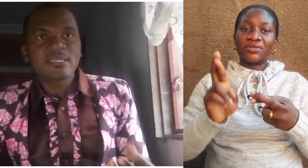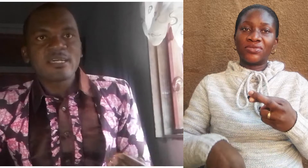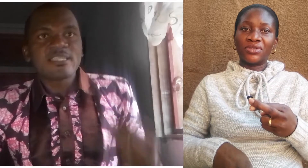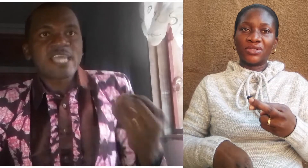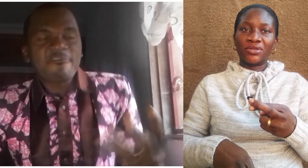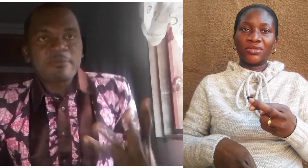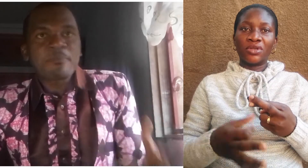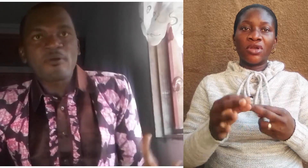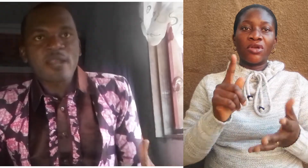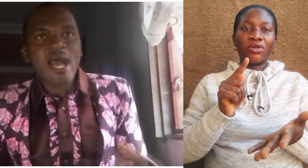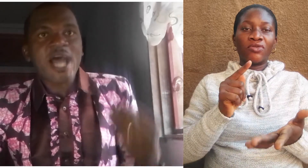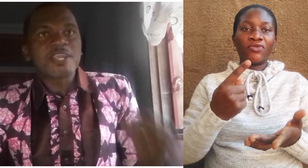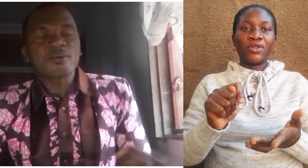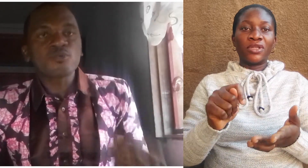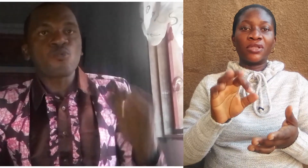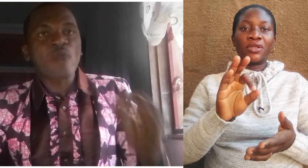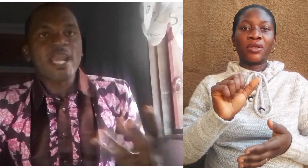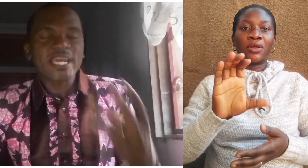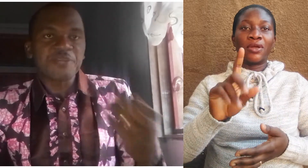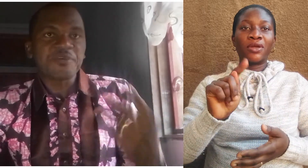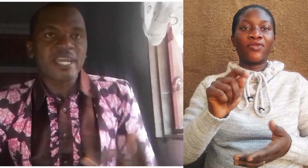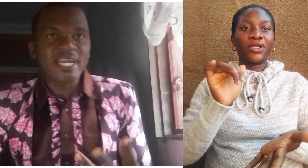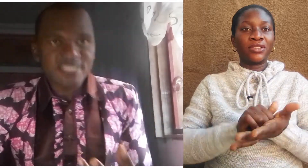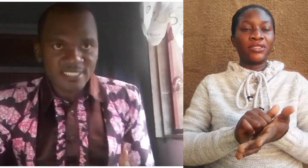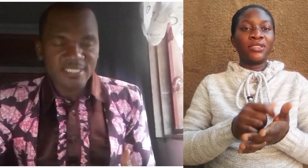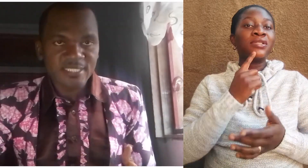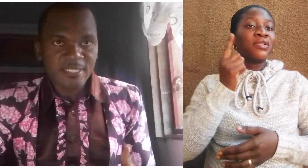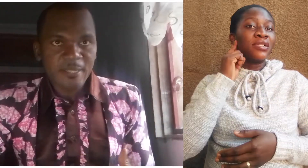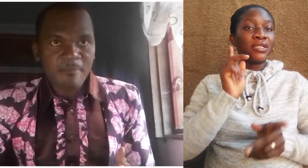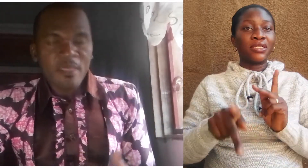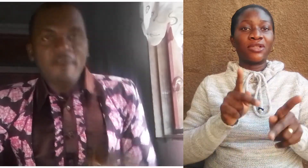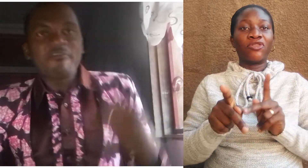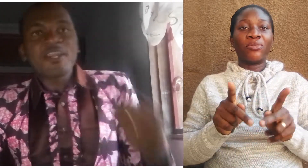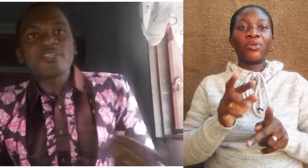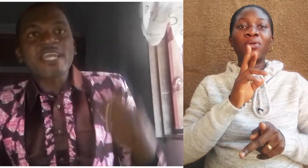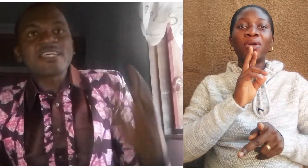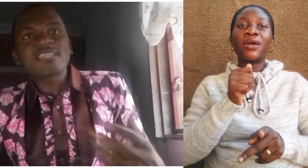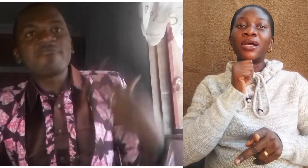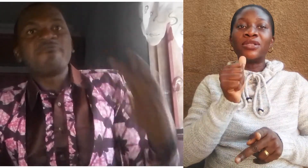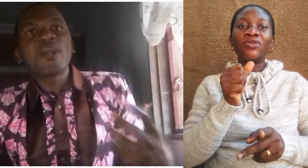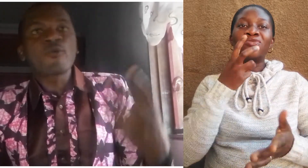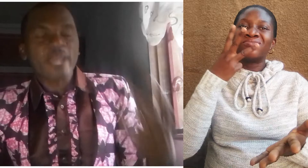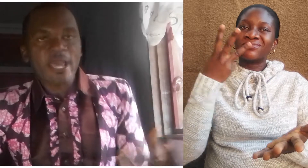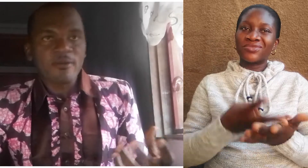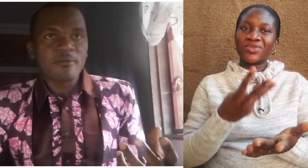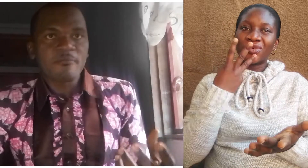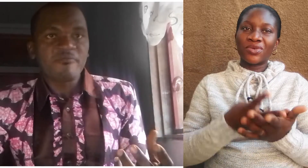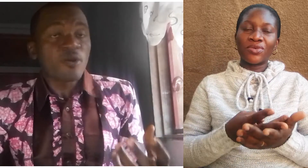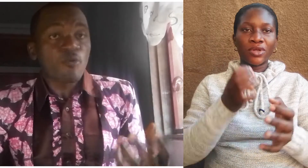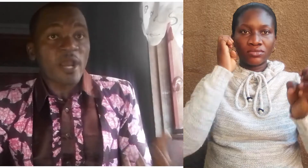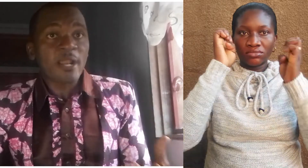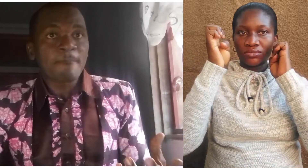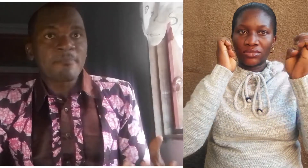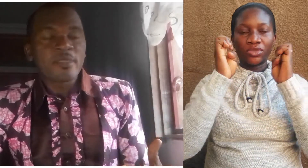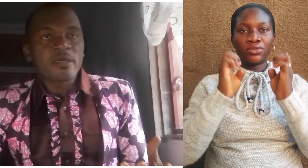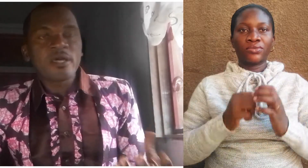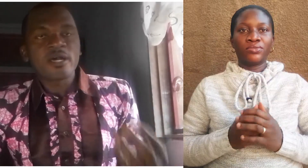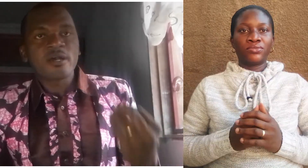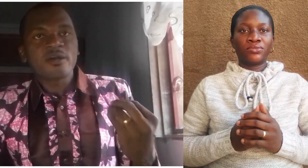that deaf people are not well educated. They don't understand